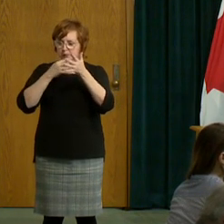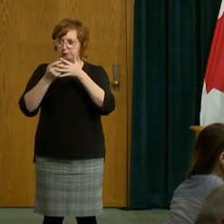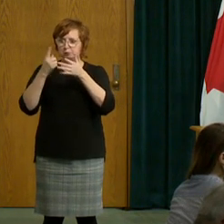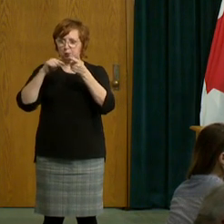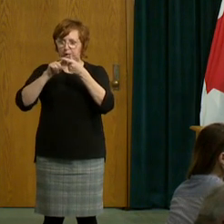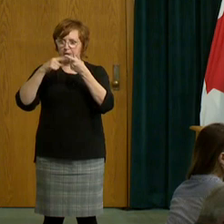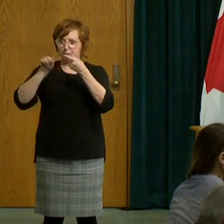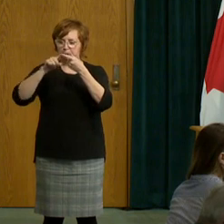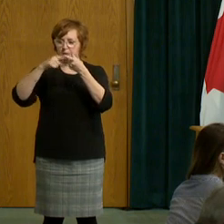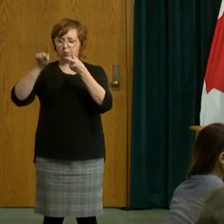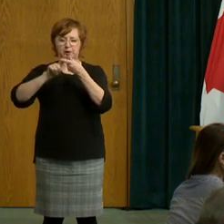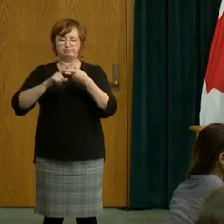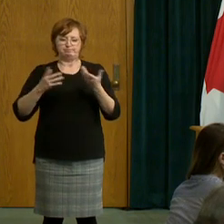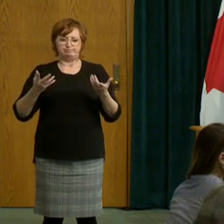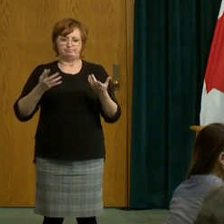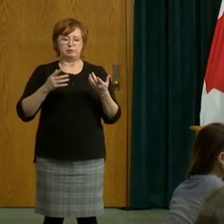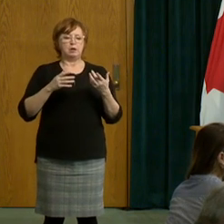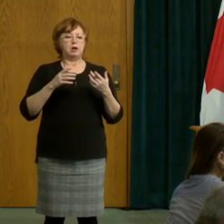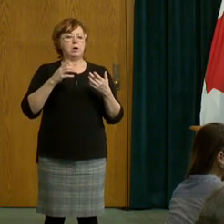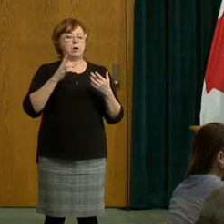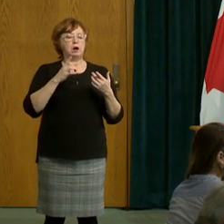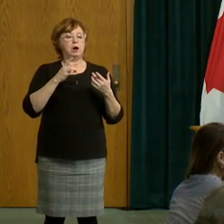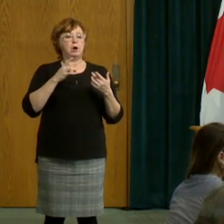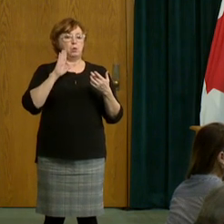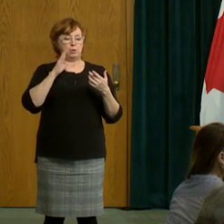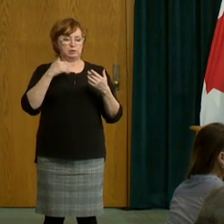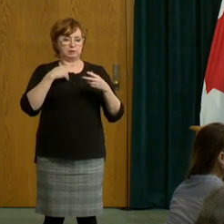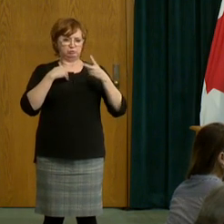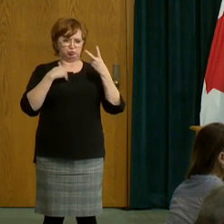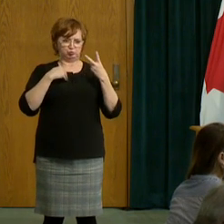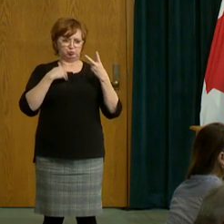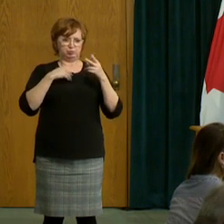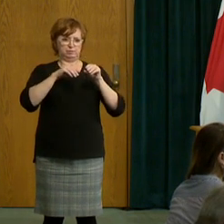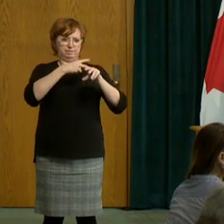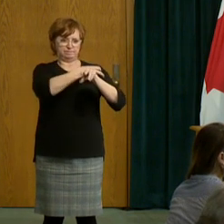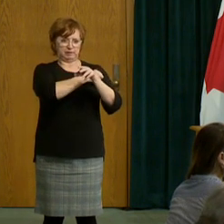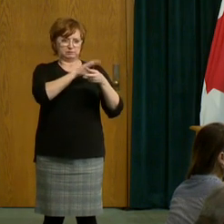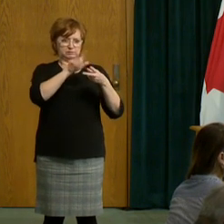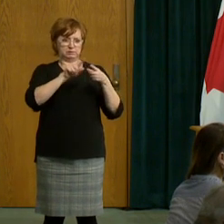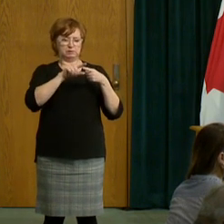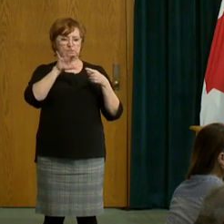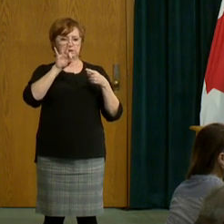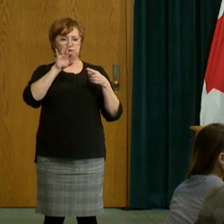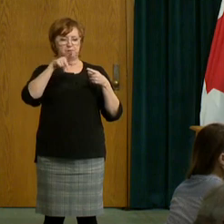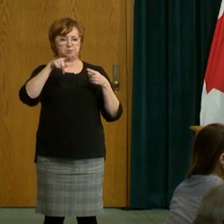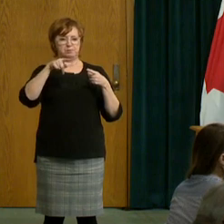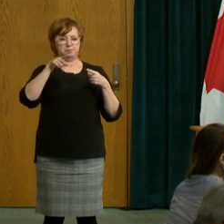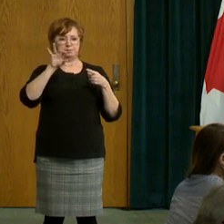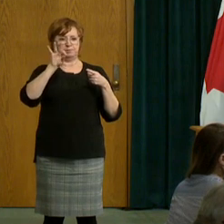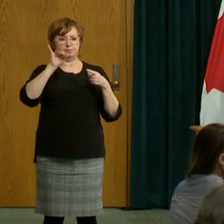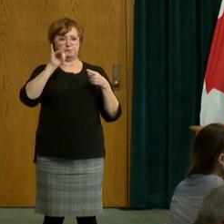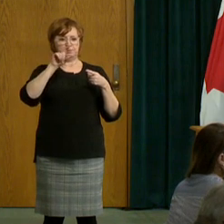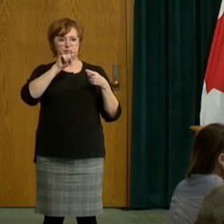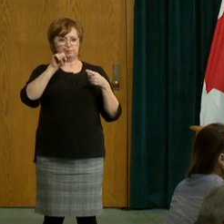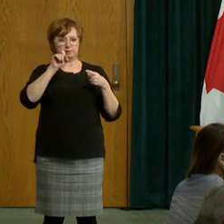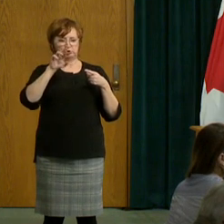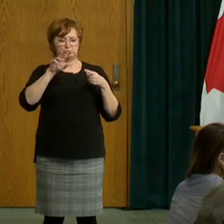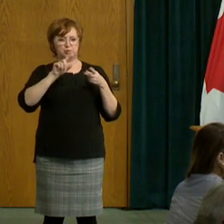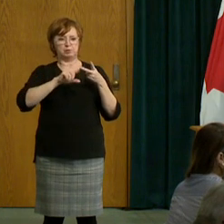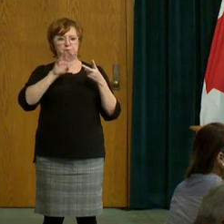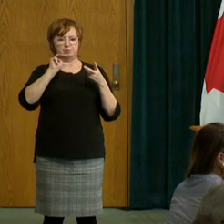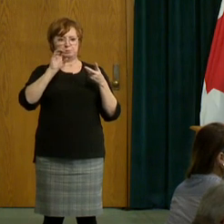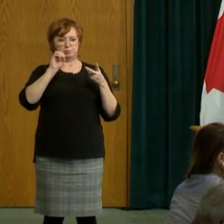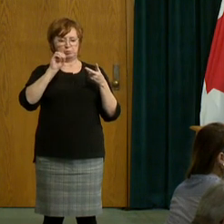at least 2 vaccines, pending licensure and approval. That's Pfizer and Moderna product. But then, very quickly there may be